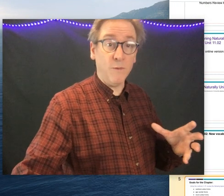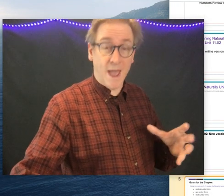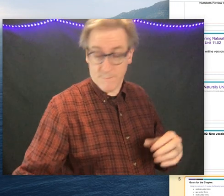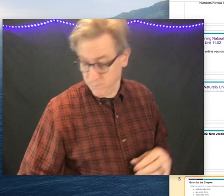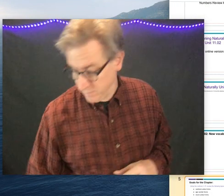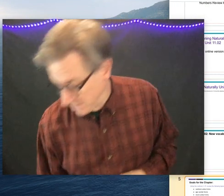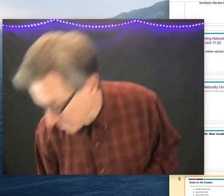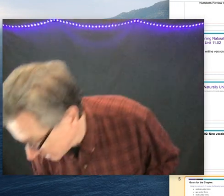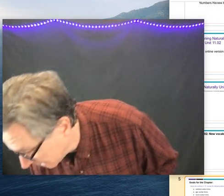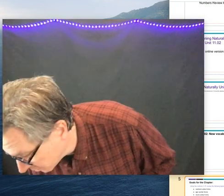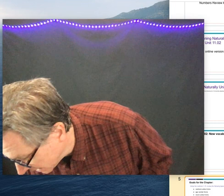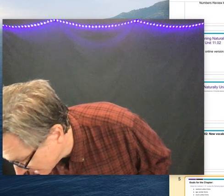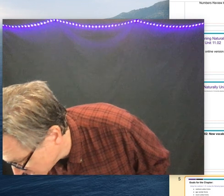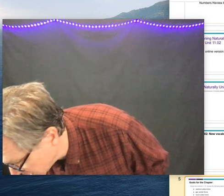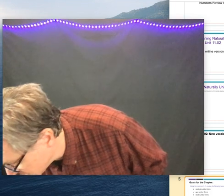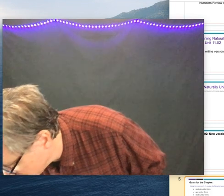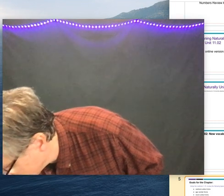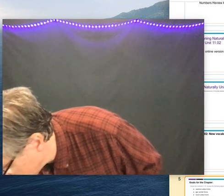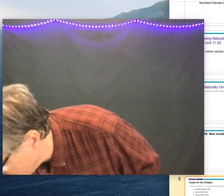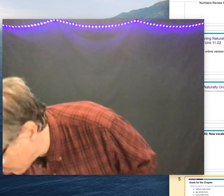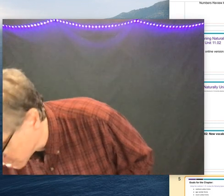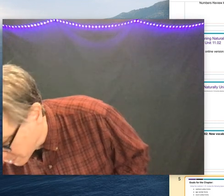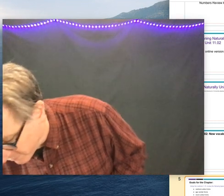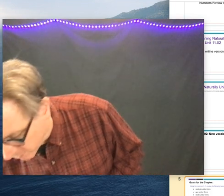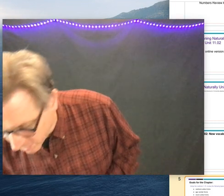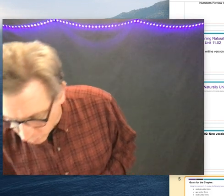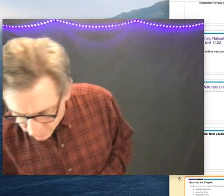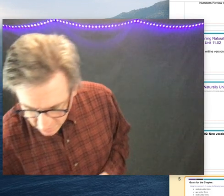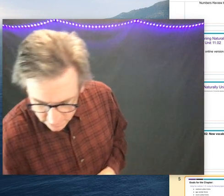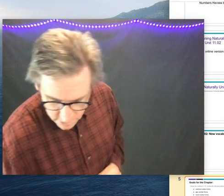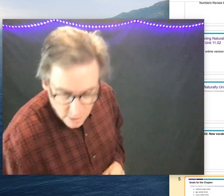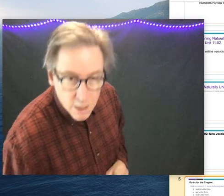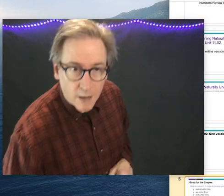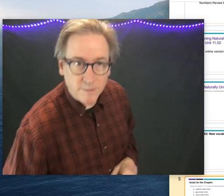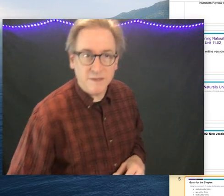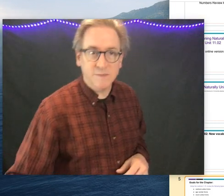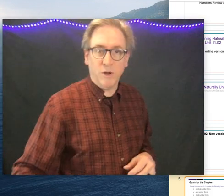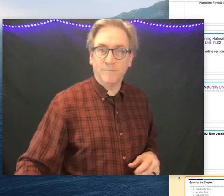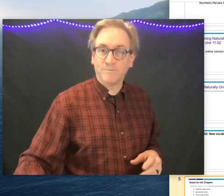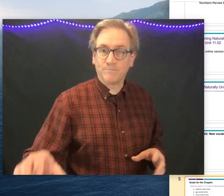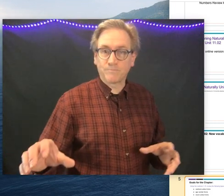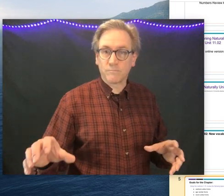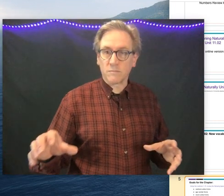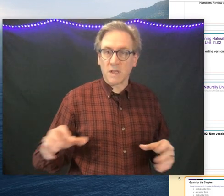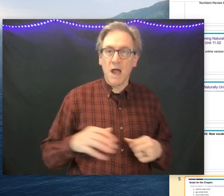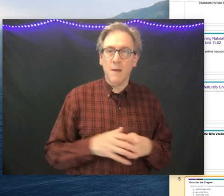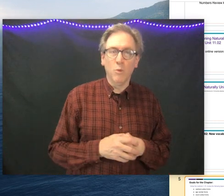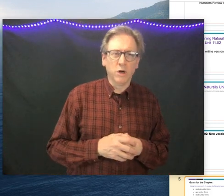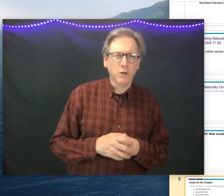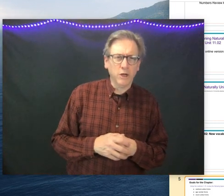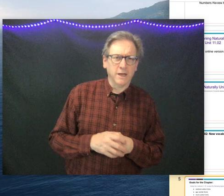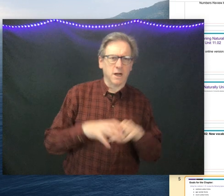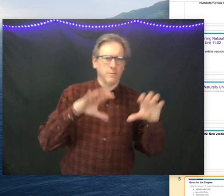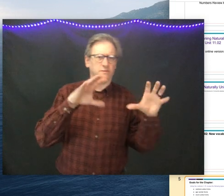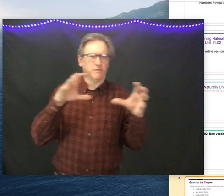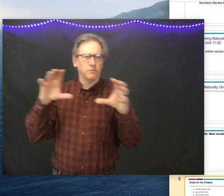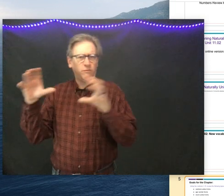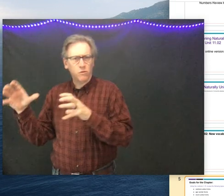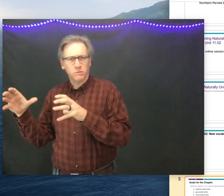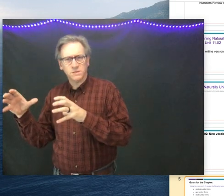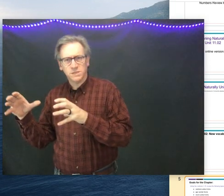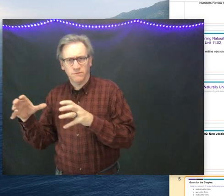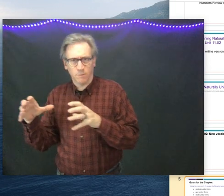new vocab. It literally is just the same numbers we've already worked on up to this point. We're going to look at a couple of